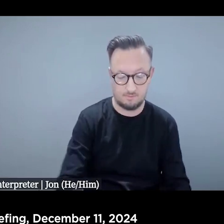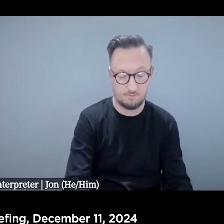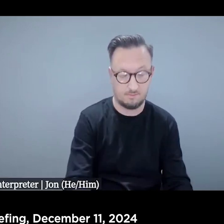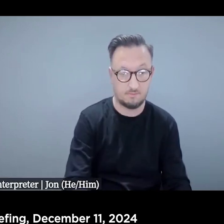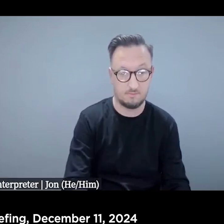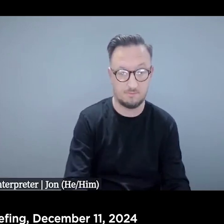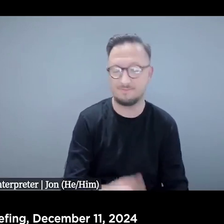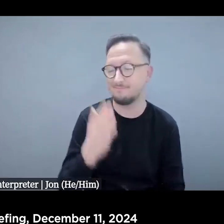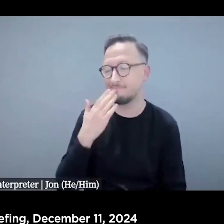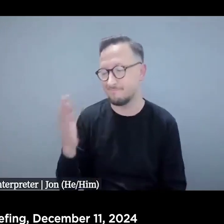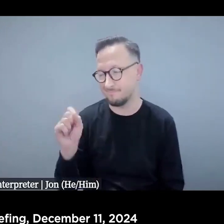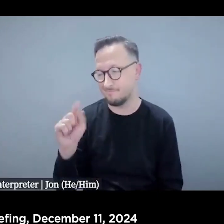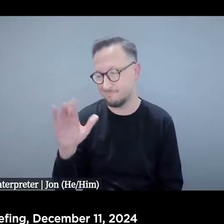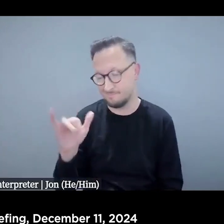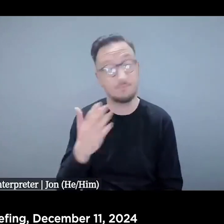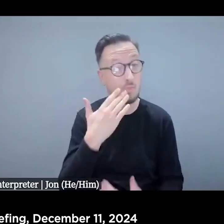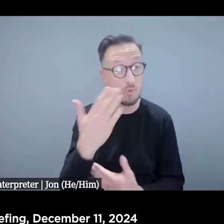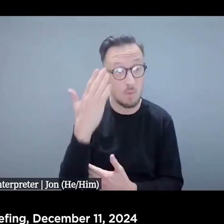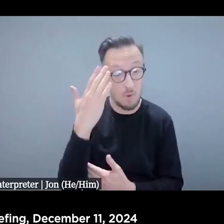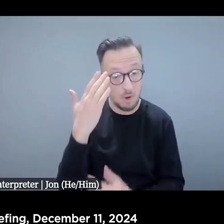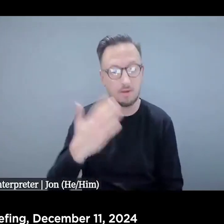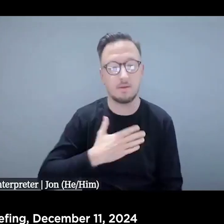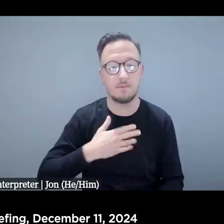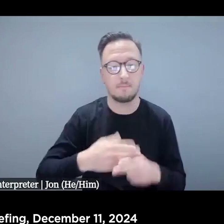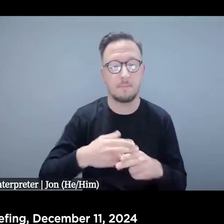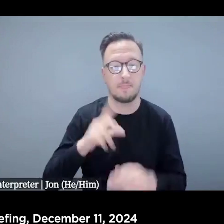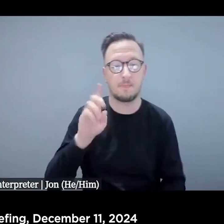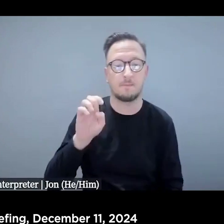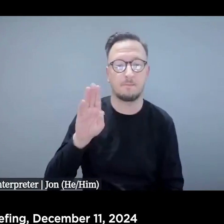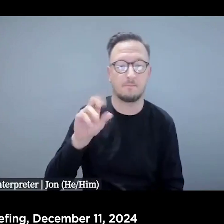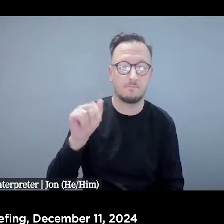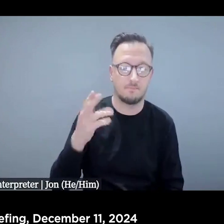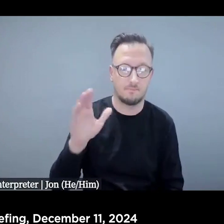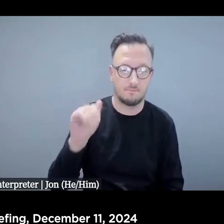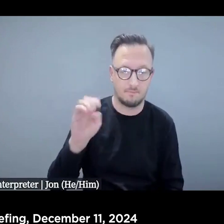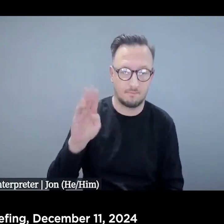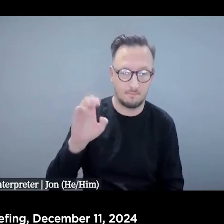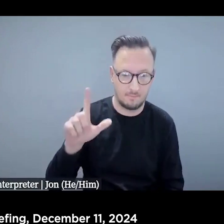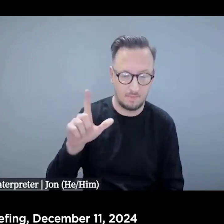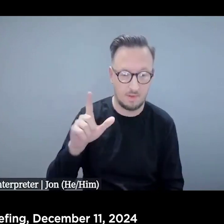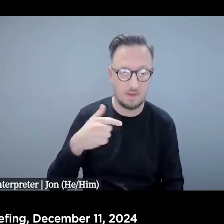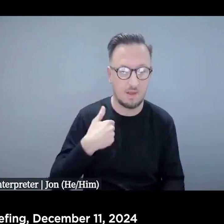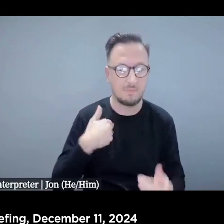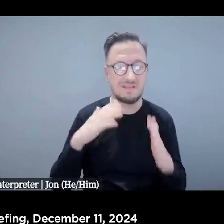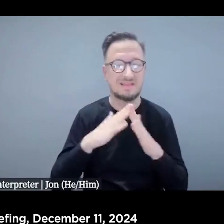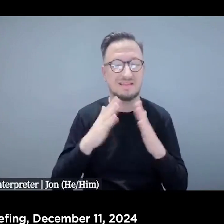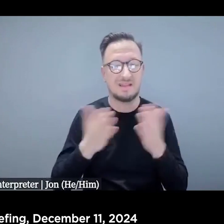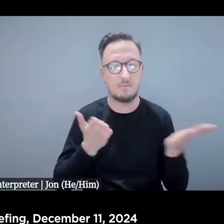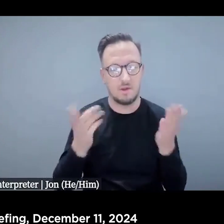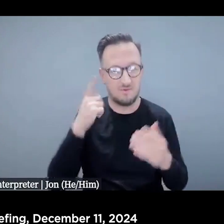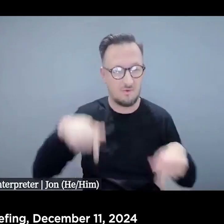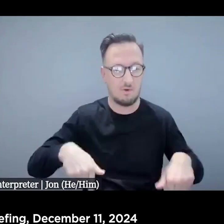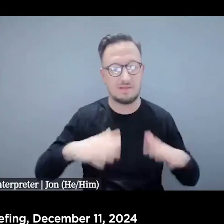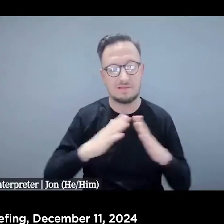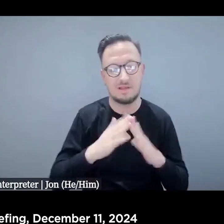Thank you, Stacy, and good morning. My name is Deborah Campbell. As you've heard, I serve as the city manager of the city of Asheville.